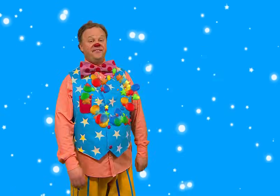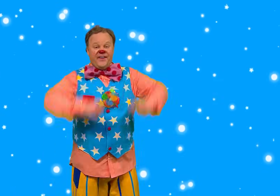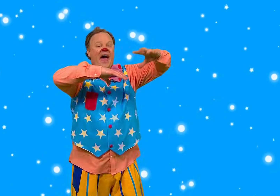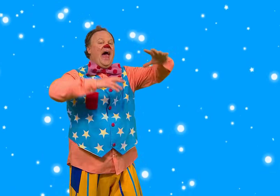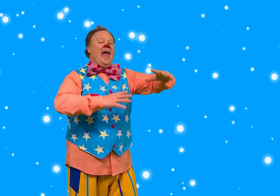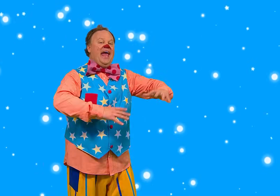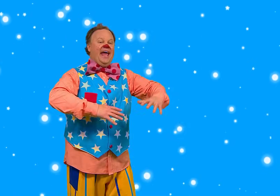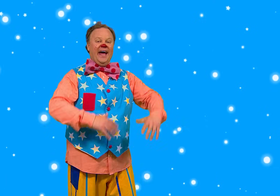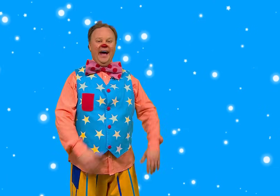guy.